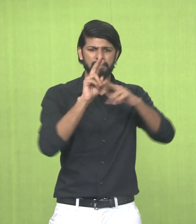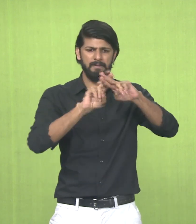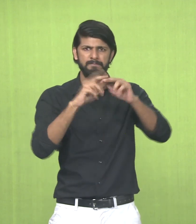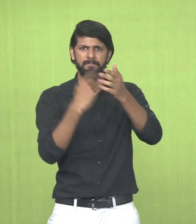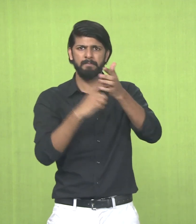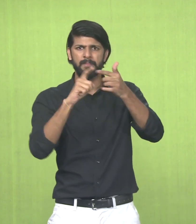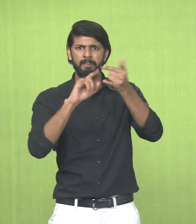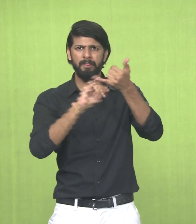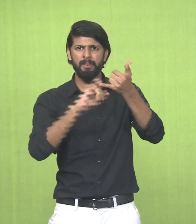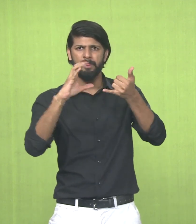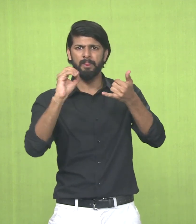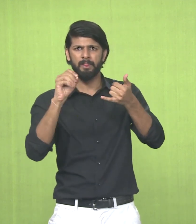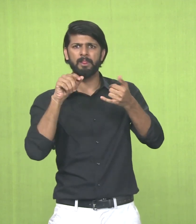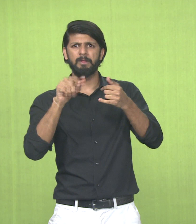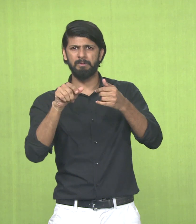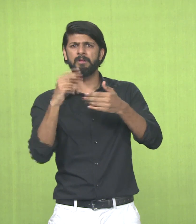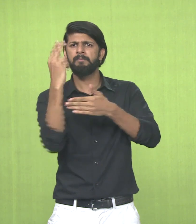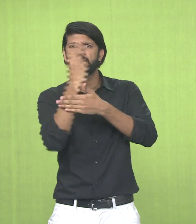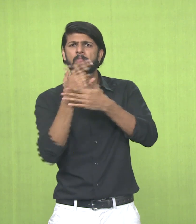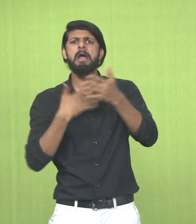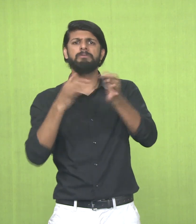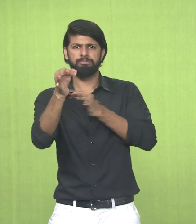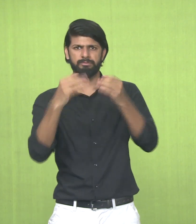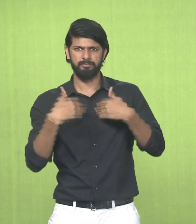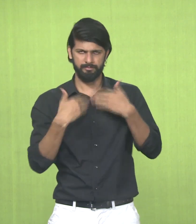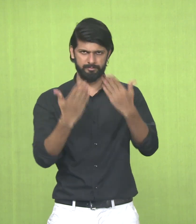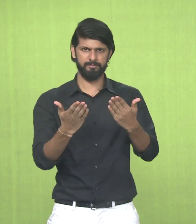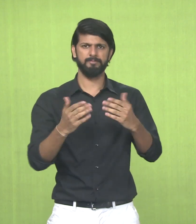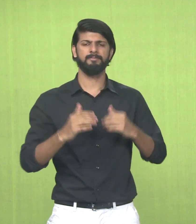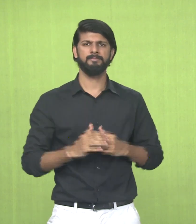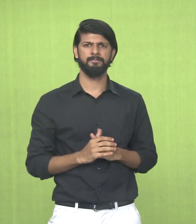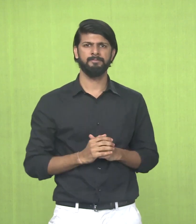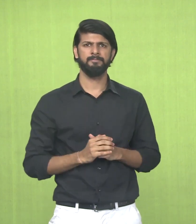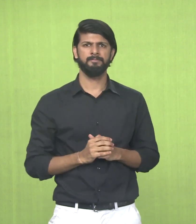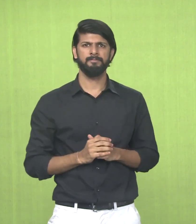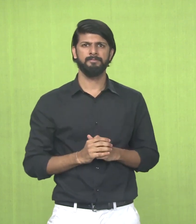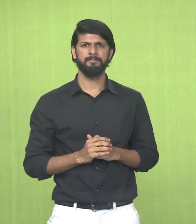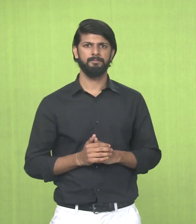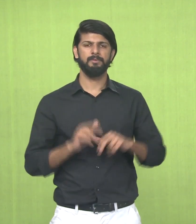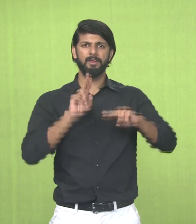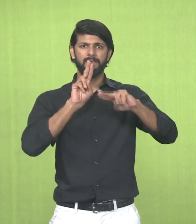Let us now learn about the new techniques of painting called fresco and tempera.